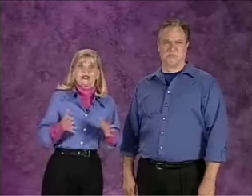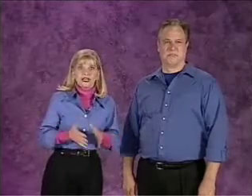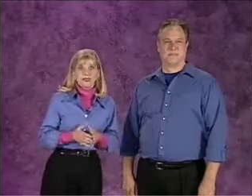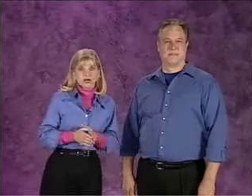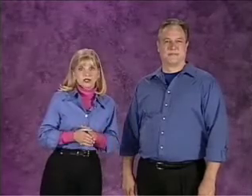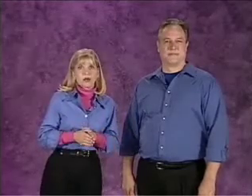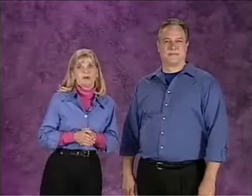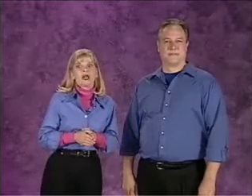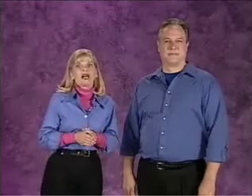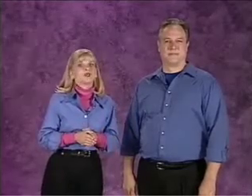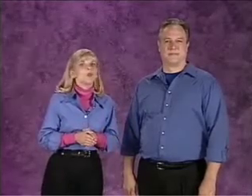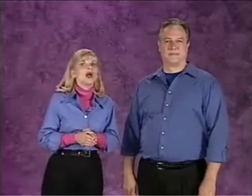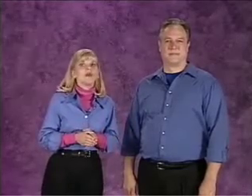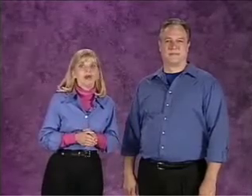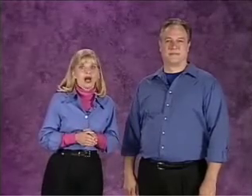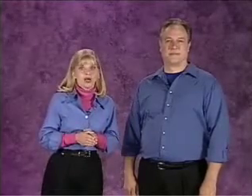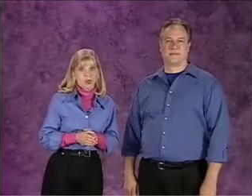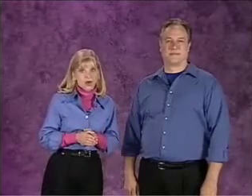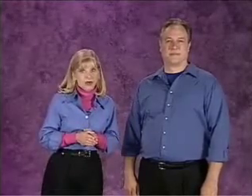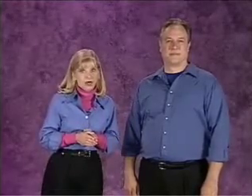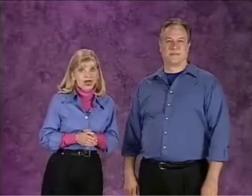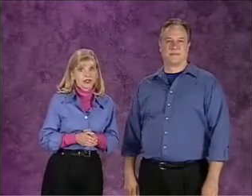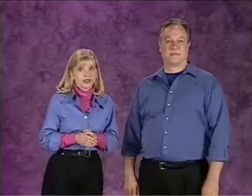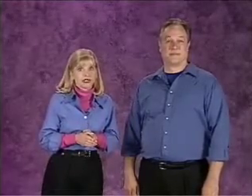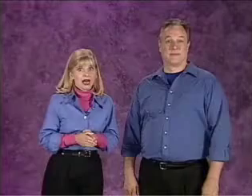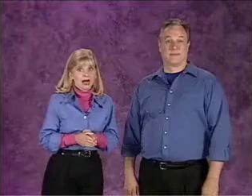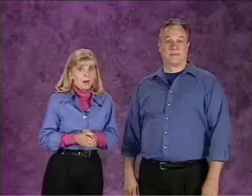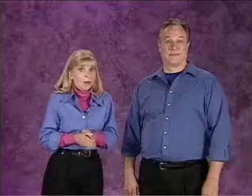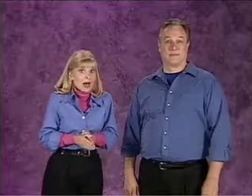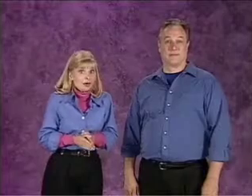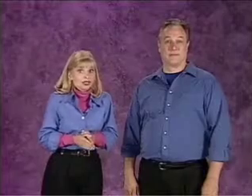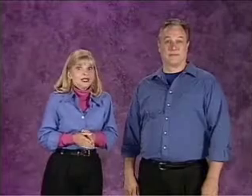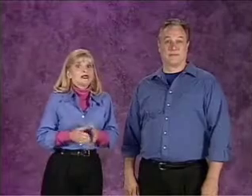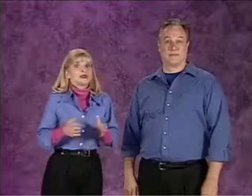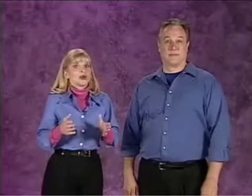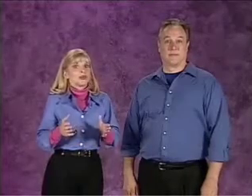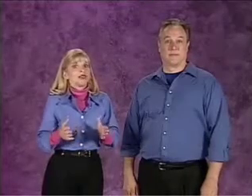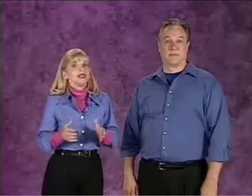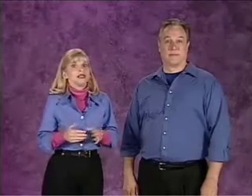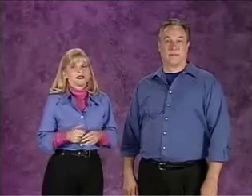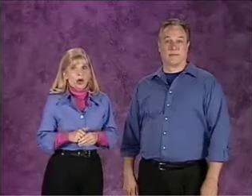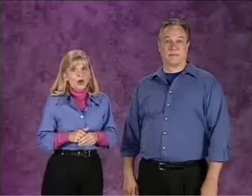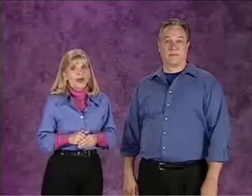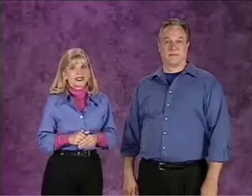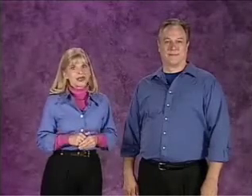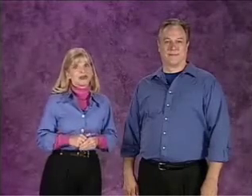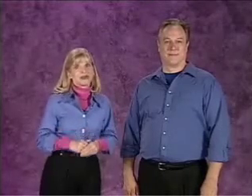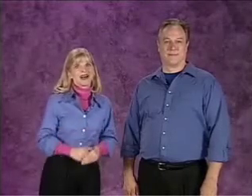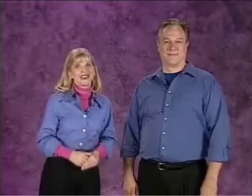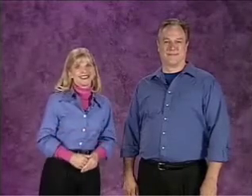This principle applies well beyond whether or not to sign about, so please always keep it in mind.